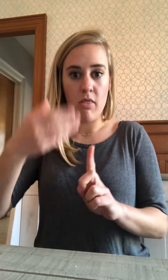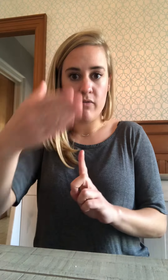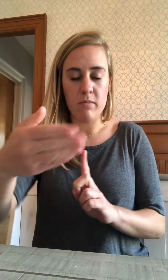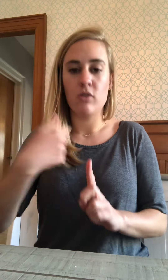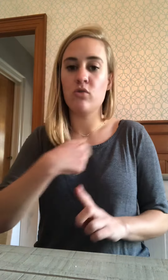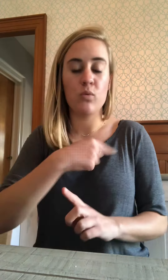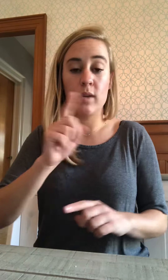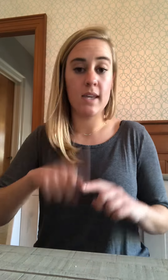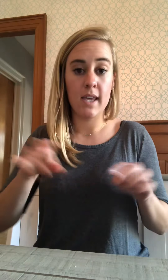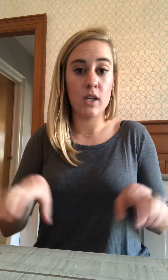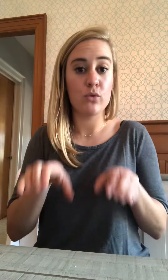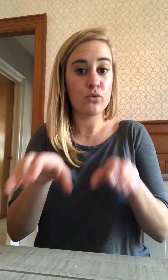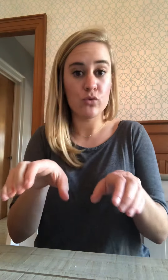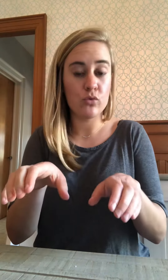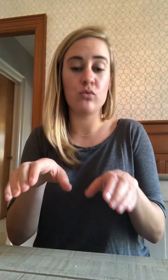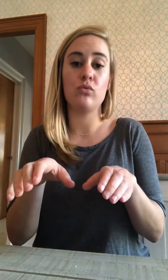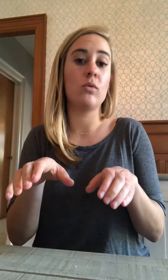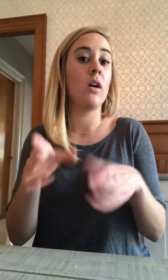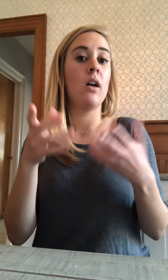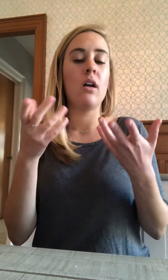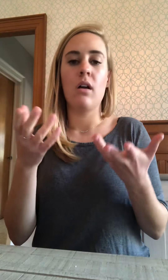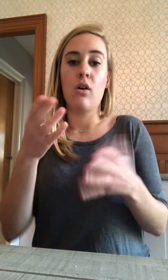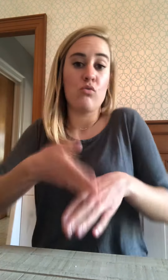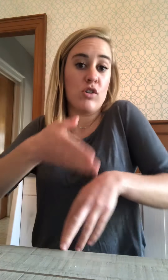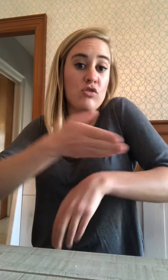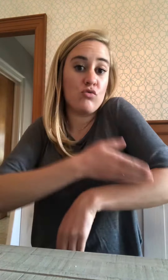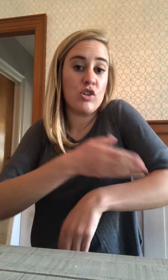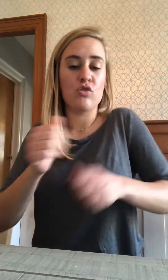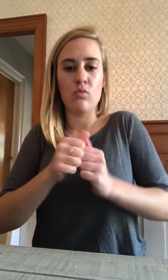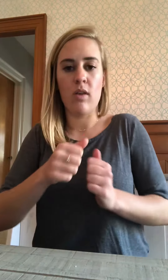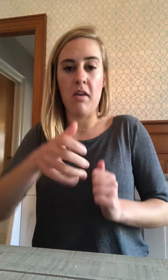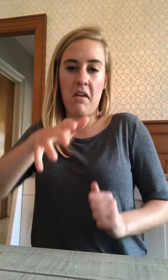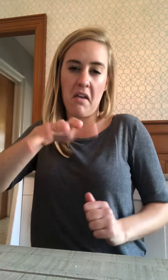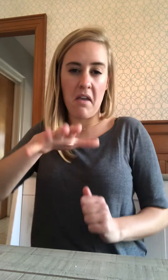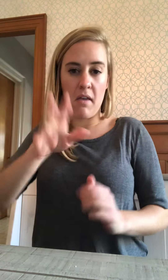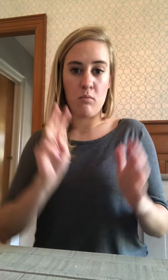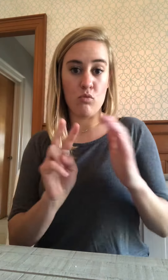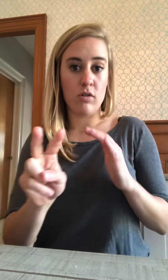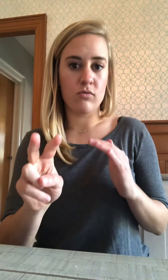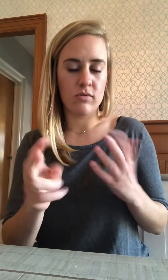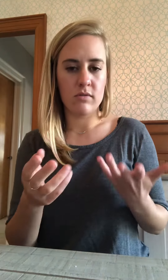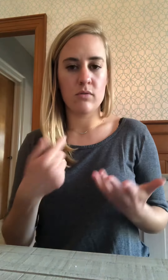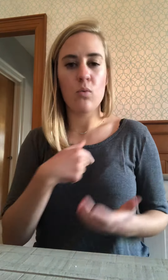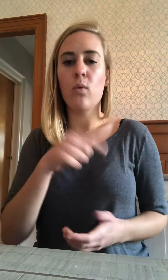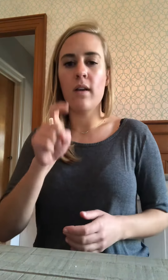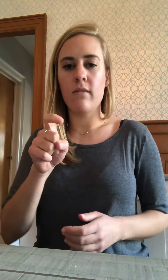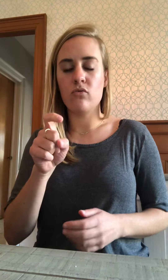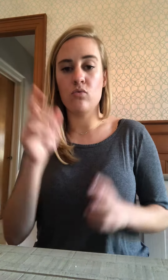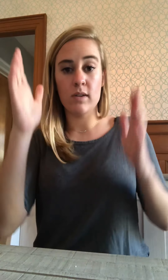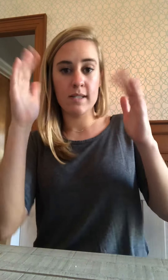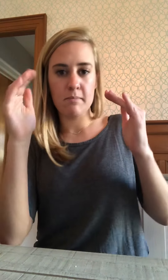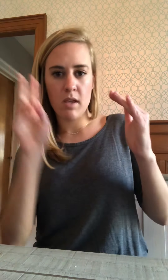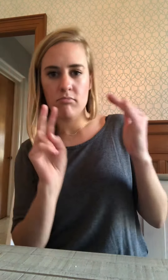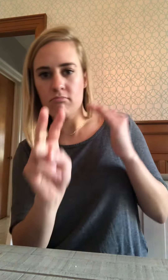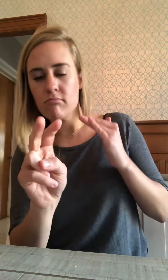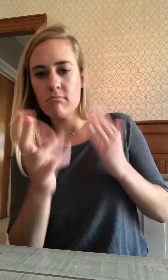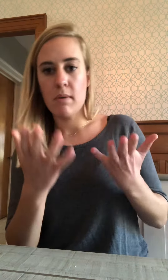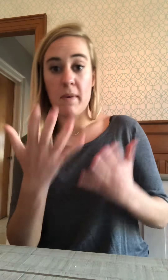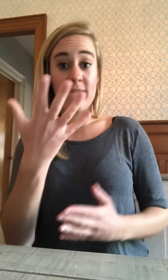has a mediocre prognosis. So we're very aggressive. We have to try to anticipate probably 5 years or 7